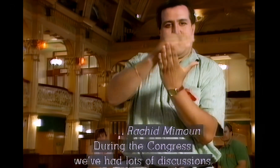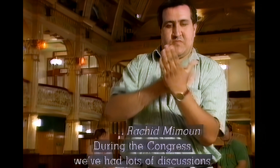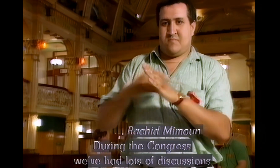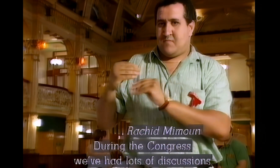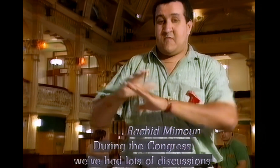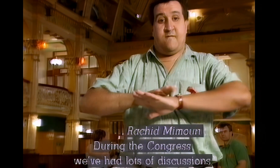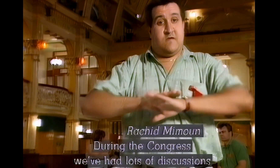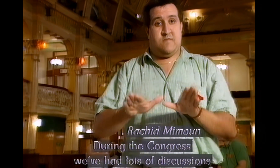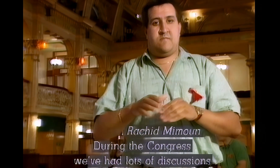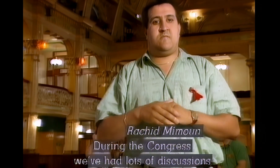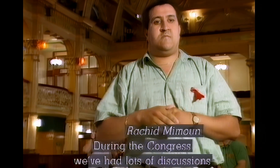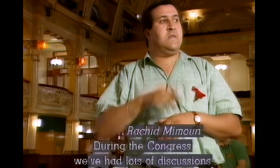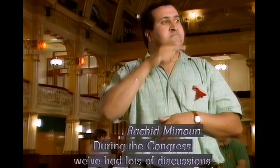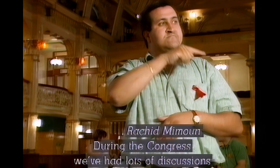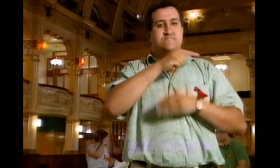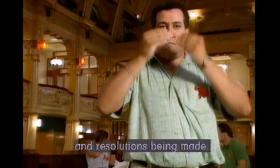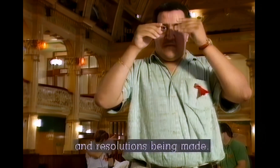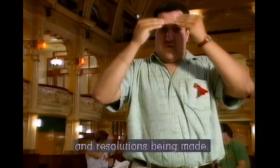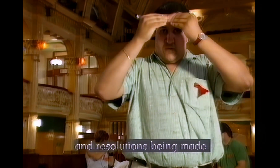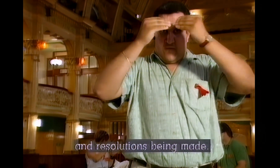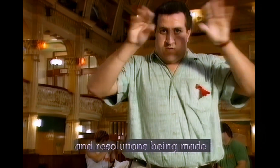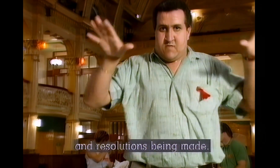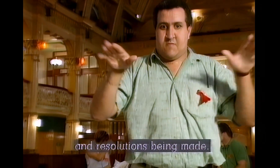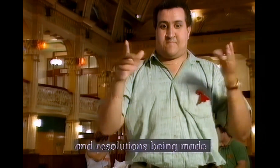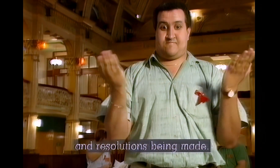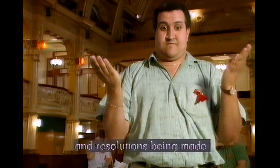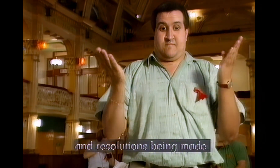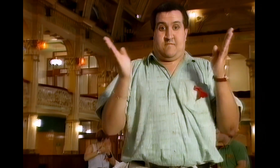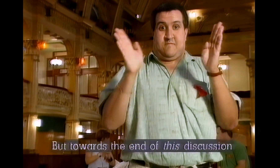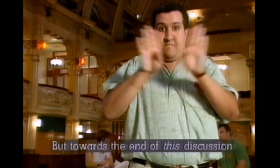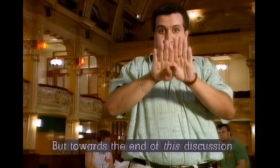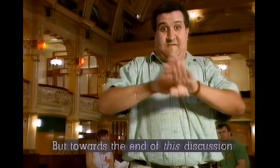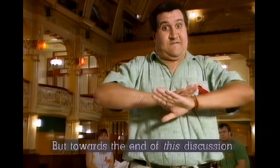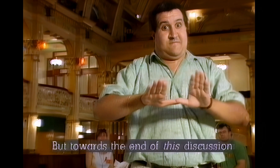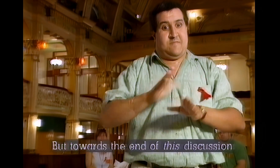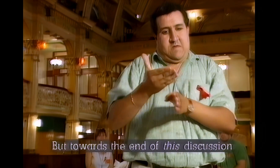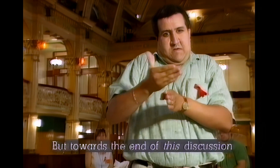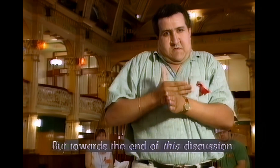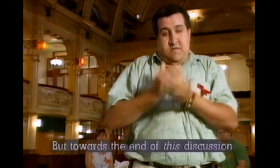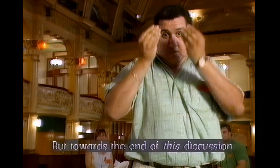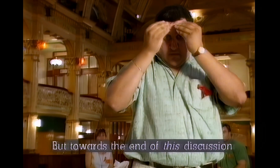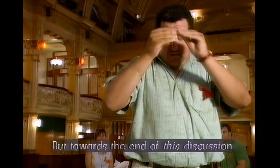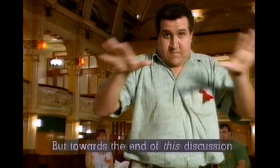Well, during the Congress we've had lots of discussions and resolutions are being made. But toward the end of this